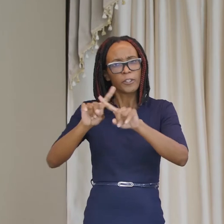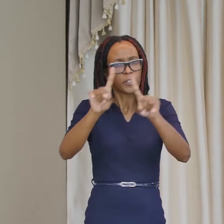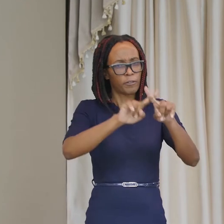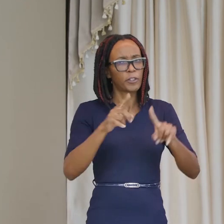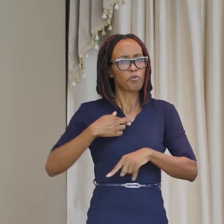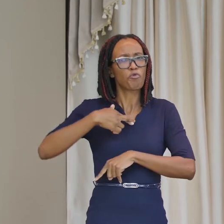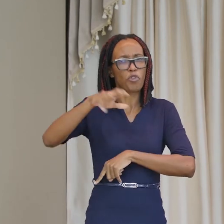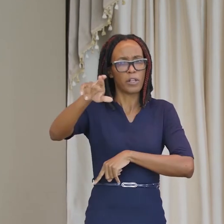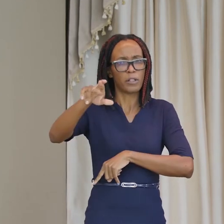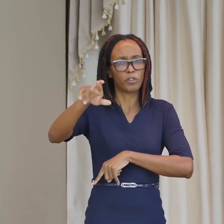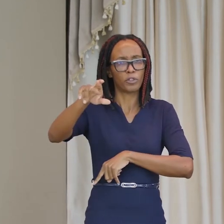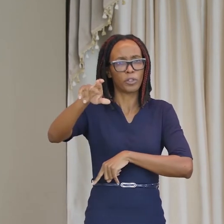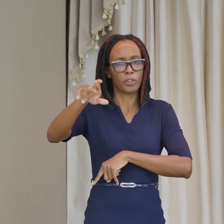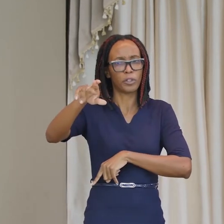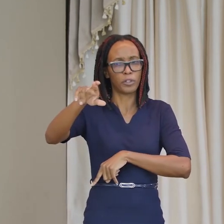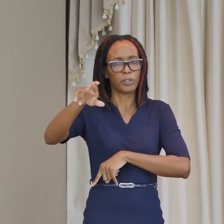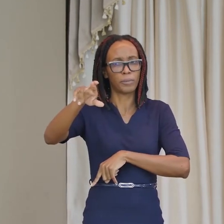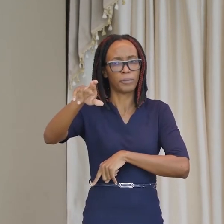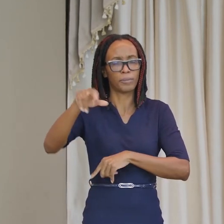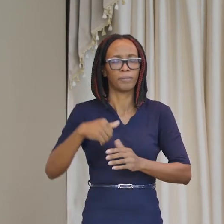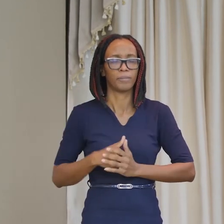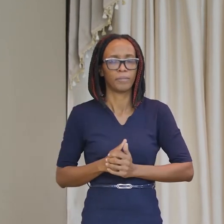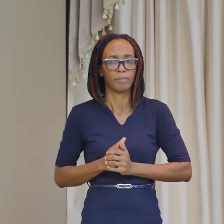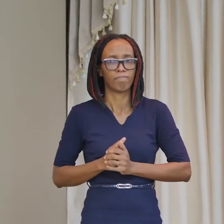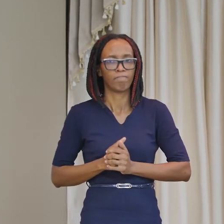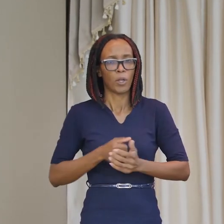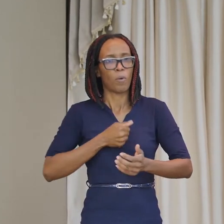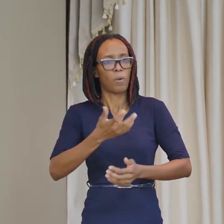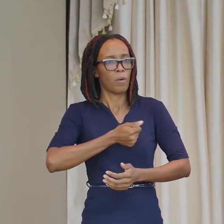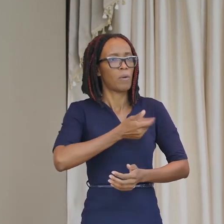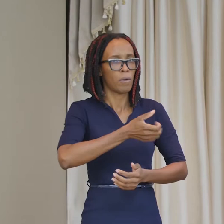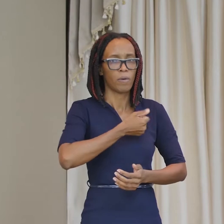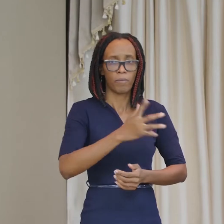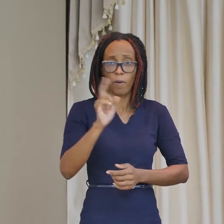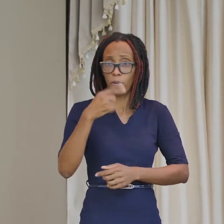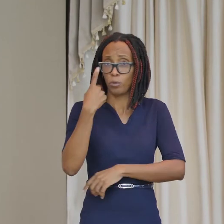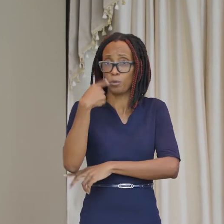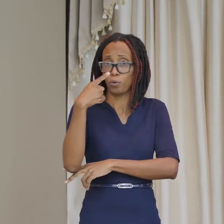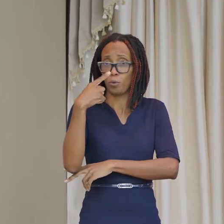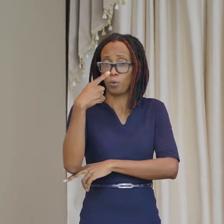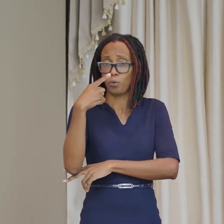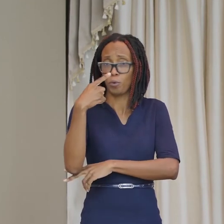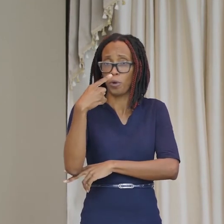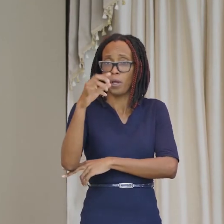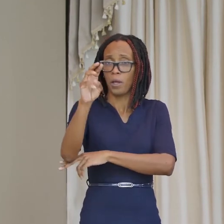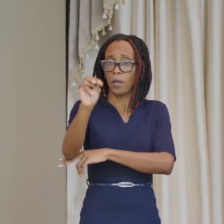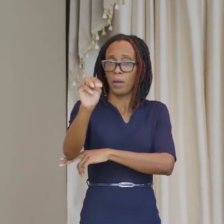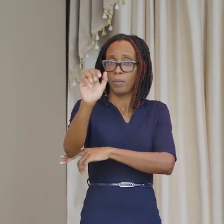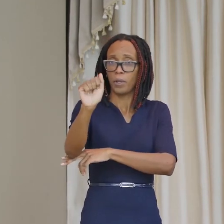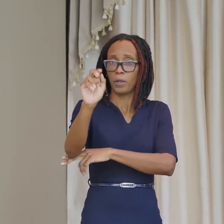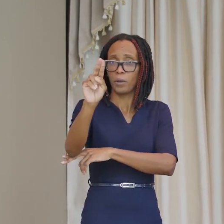some messages from various faiths. Firstly, we'd like to welcome Mulana